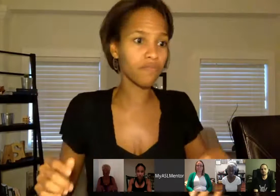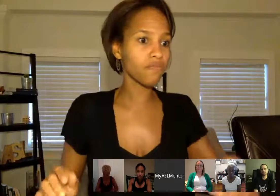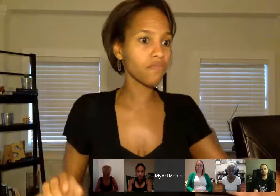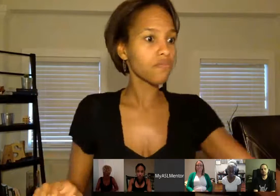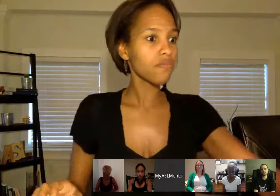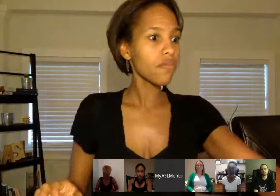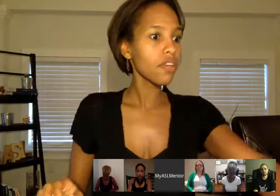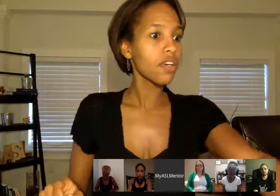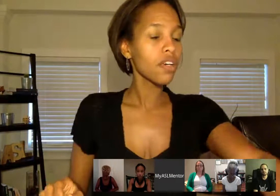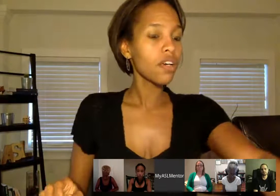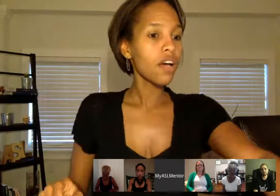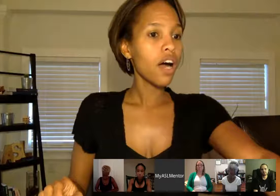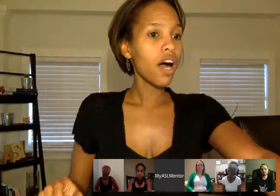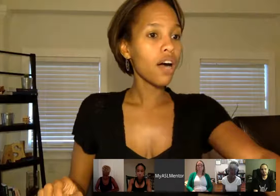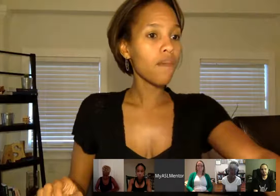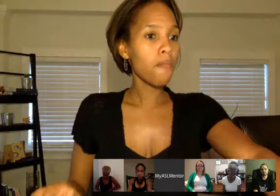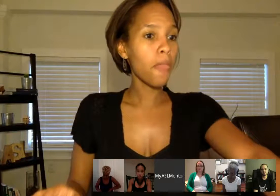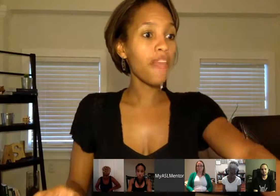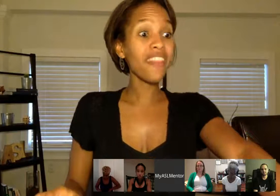enough.